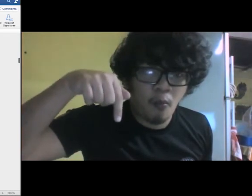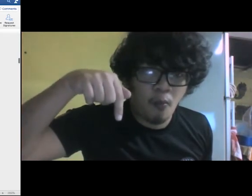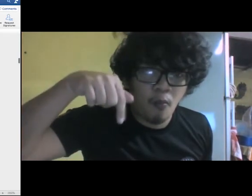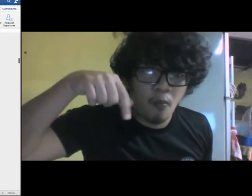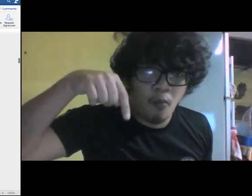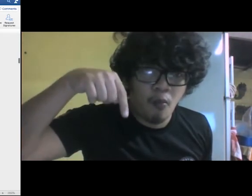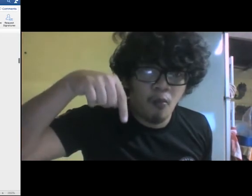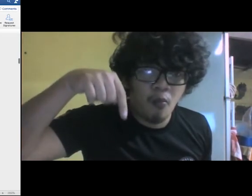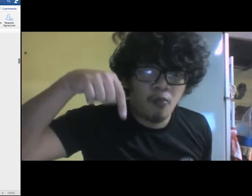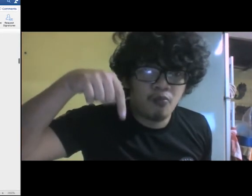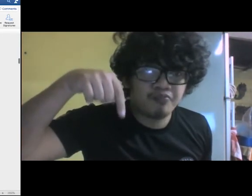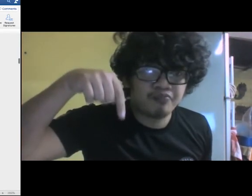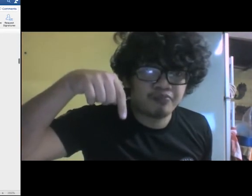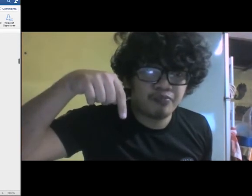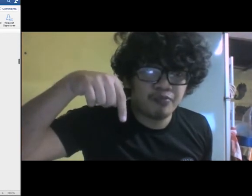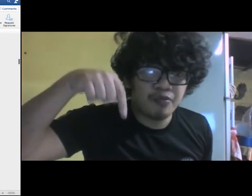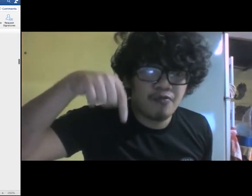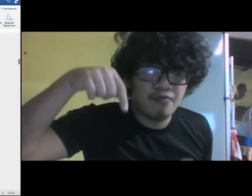down,